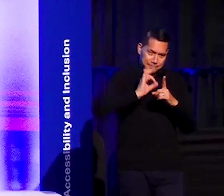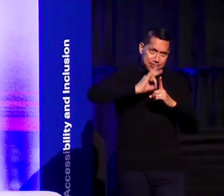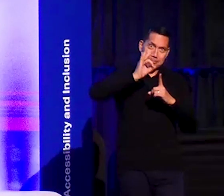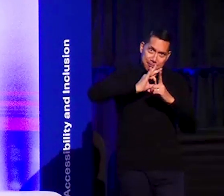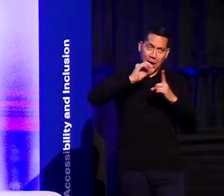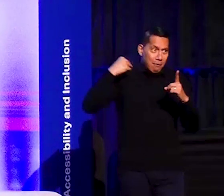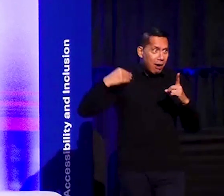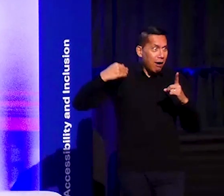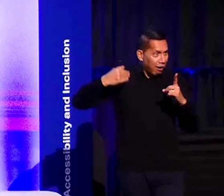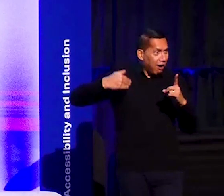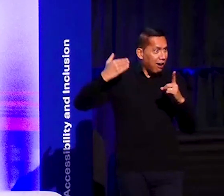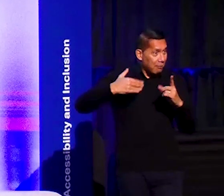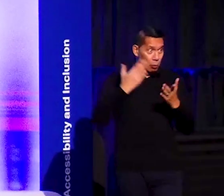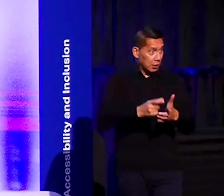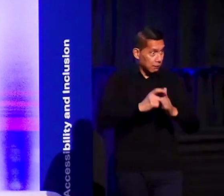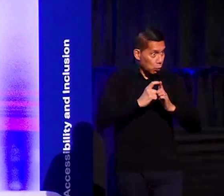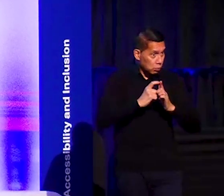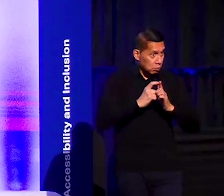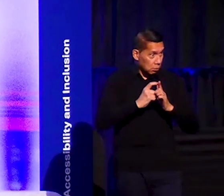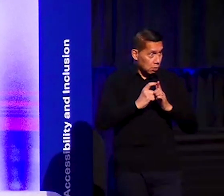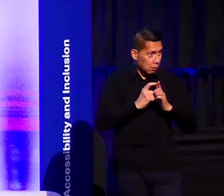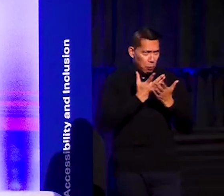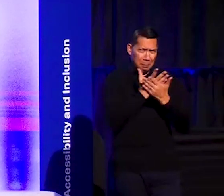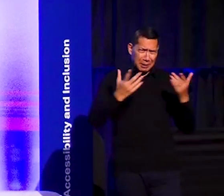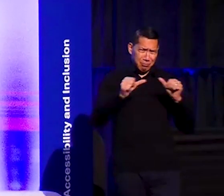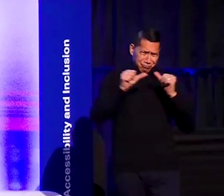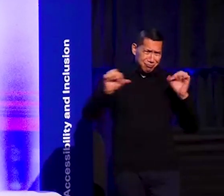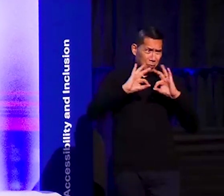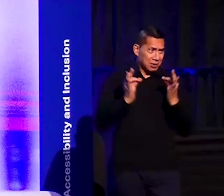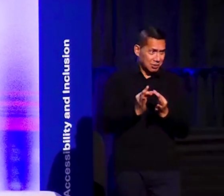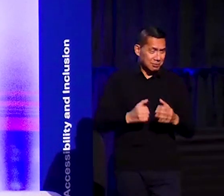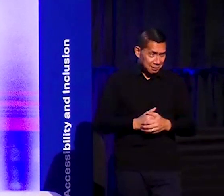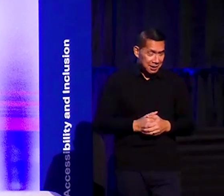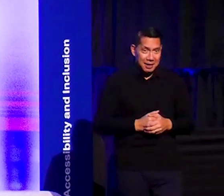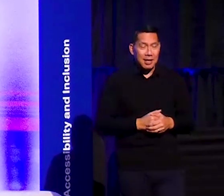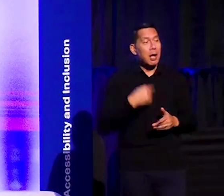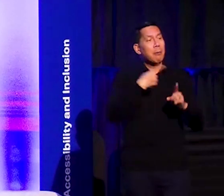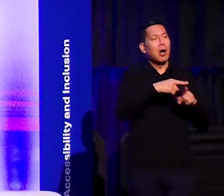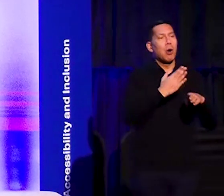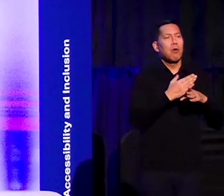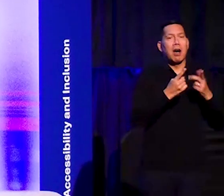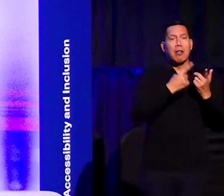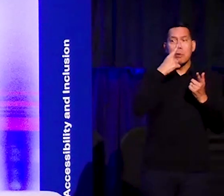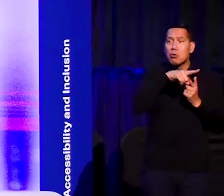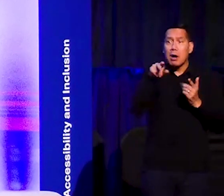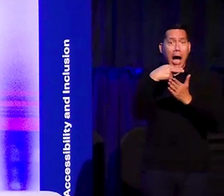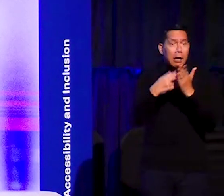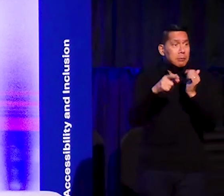time. It is really difficult to do that in a large organisation. But I've also worked with small independent